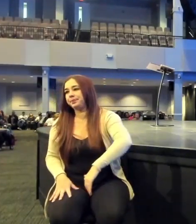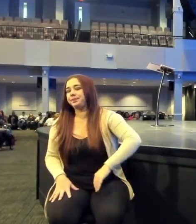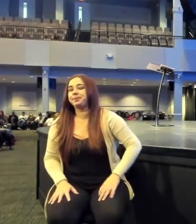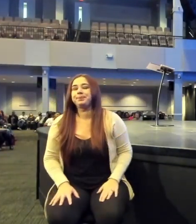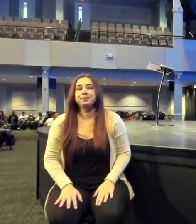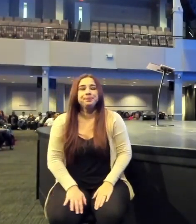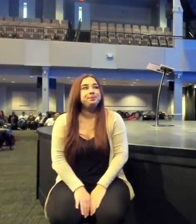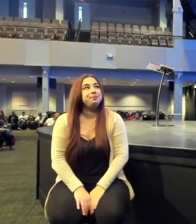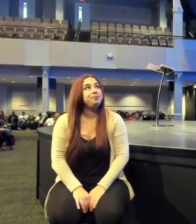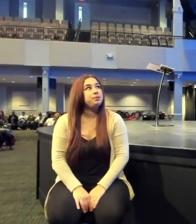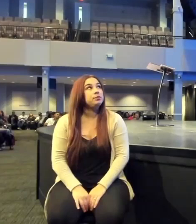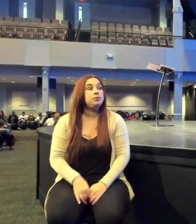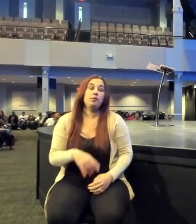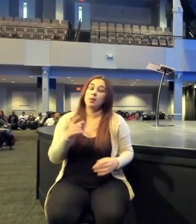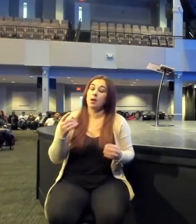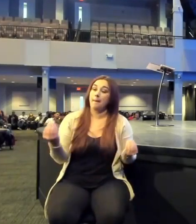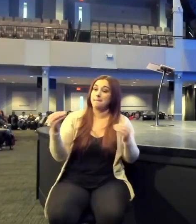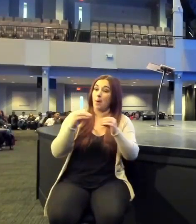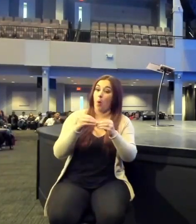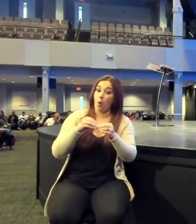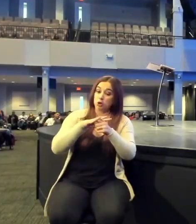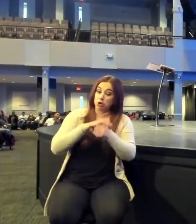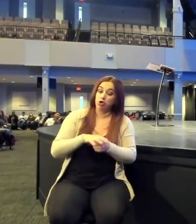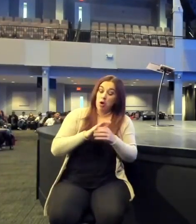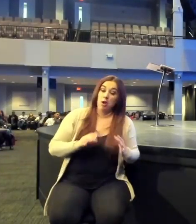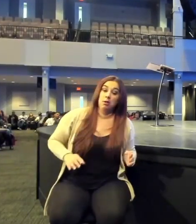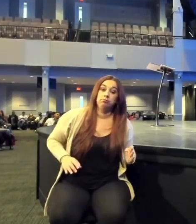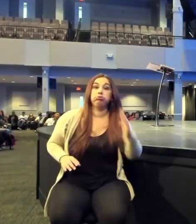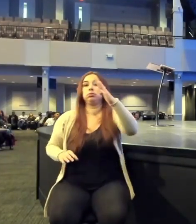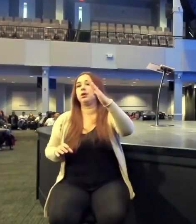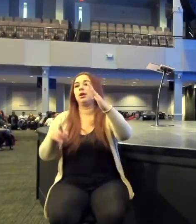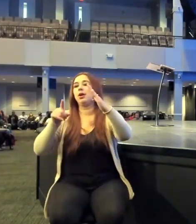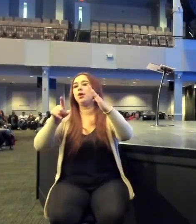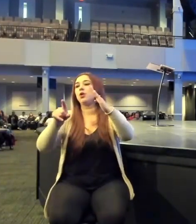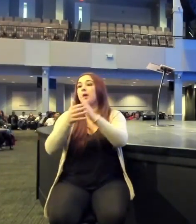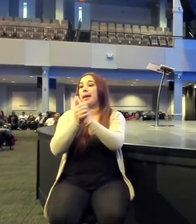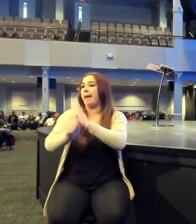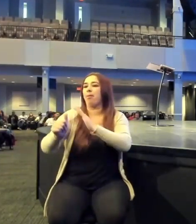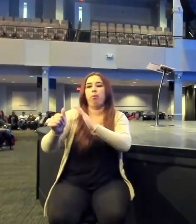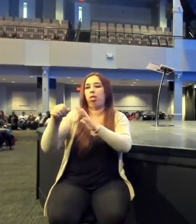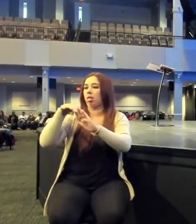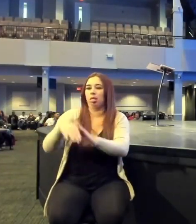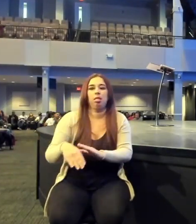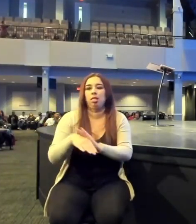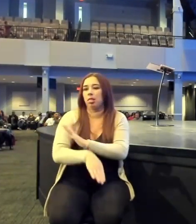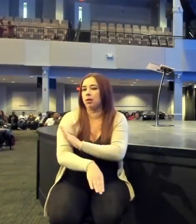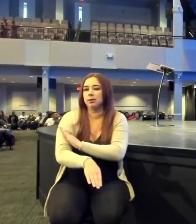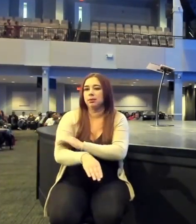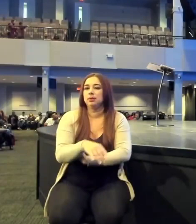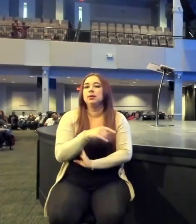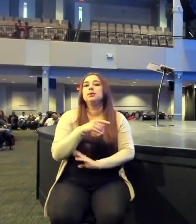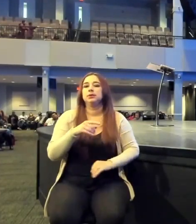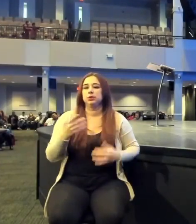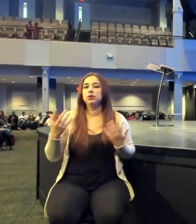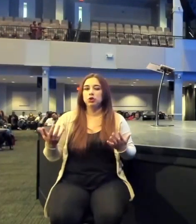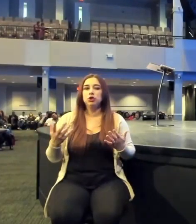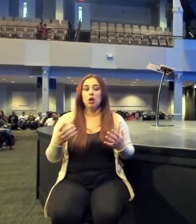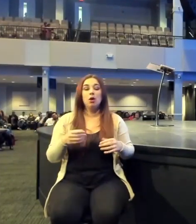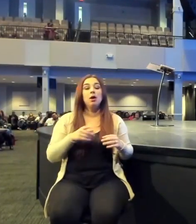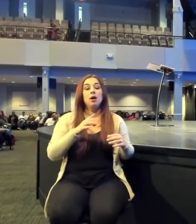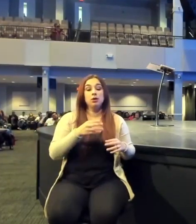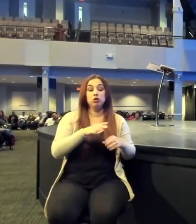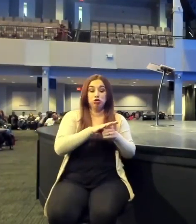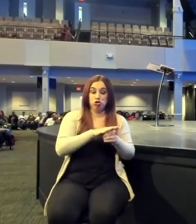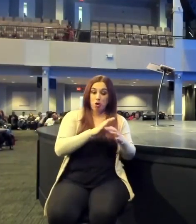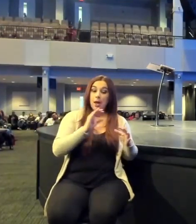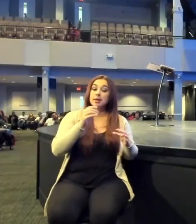down. So the higher your stress goes, the less capable you become. One side, the higher your stress comes, the more capable